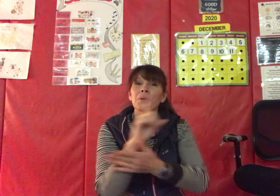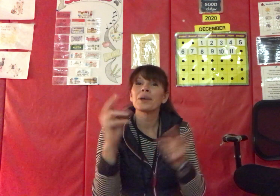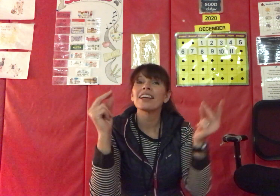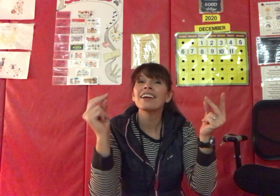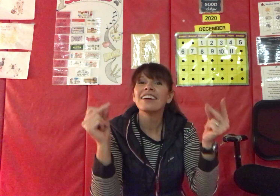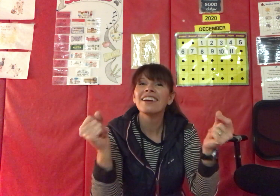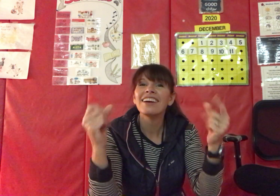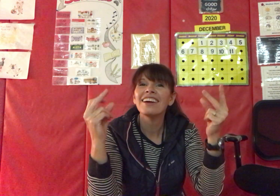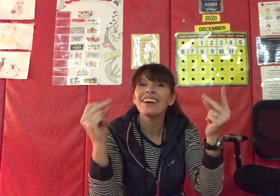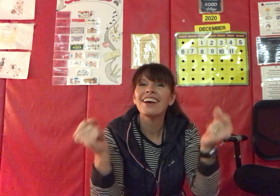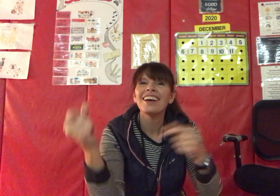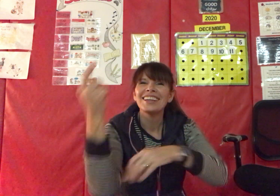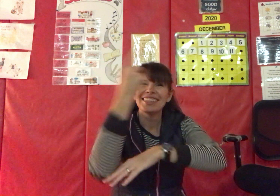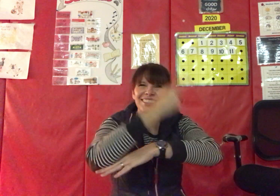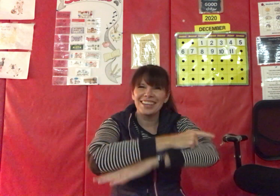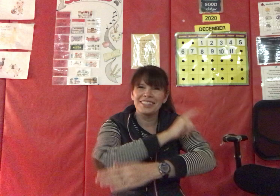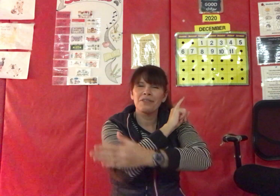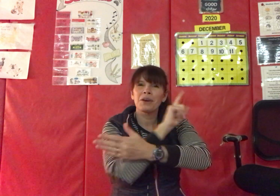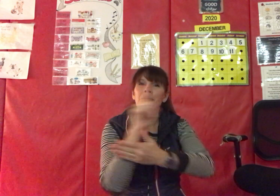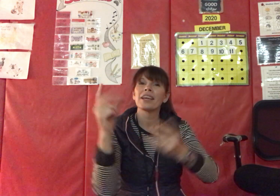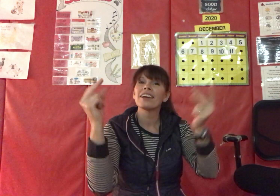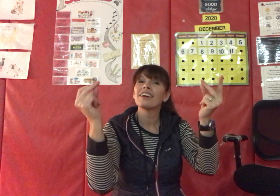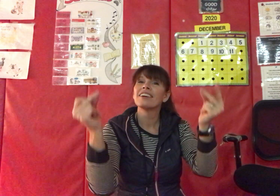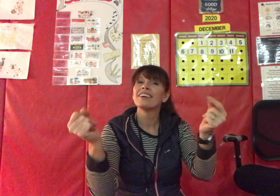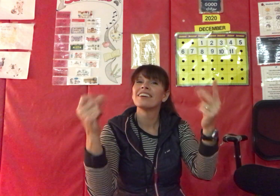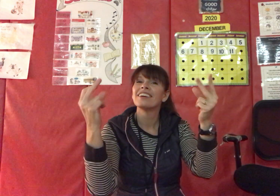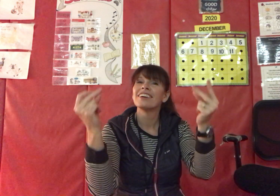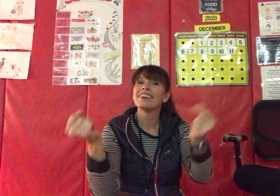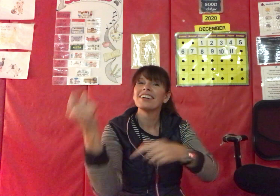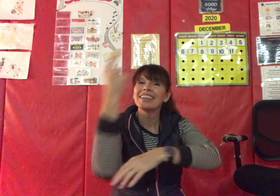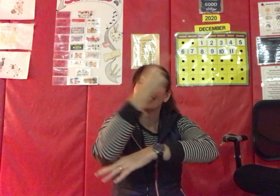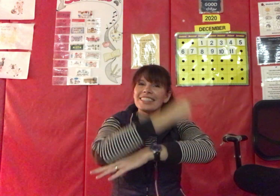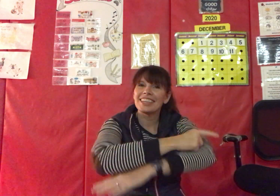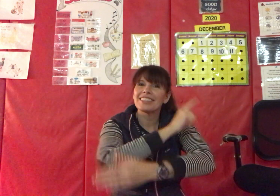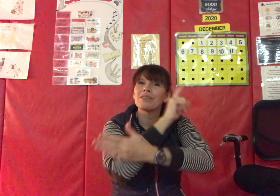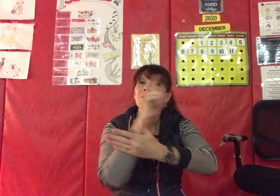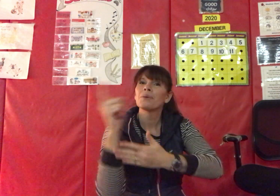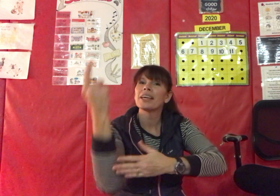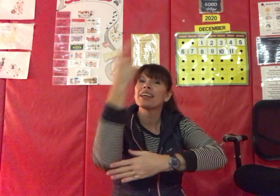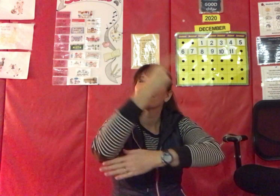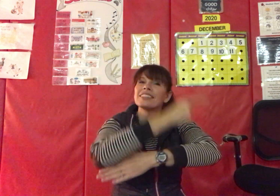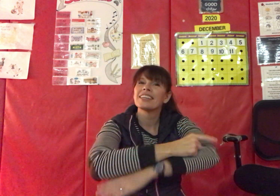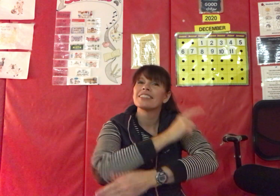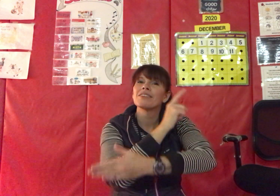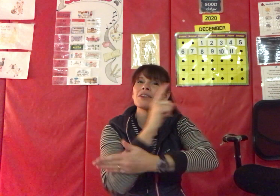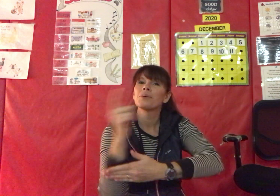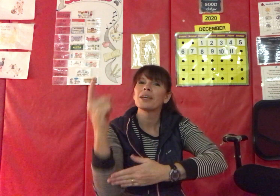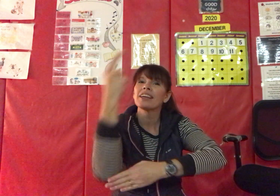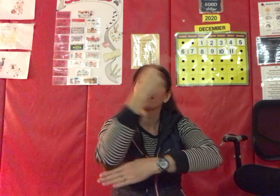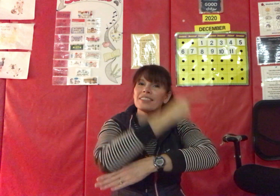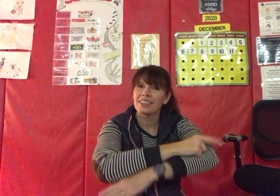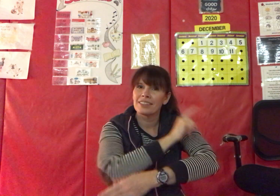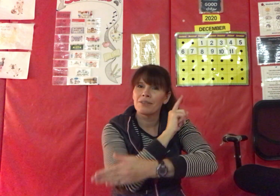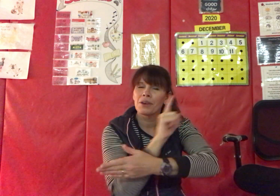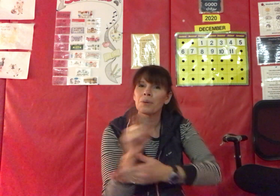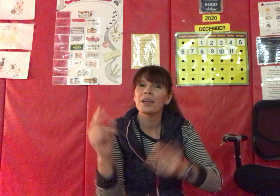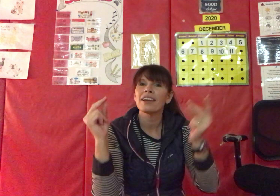Week. Days of the Week. Days of the Week. Days of the Week. Days of the Week.